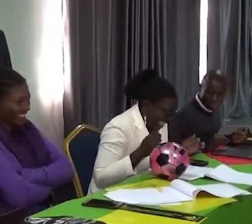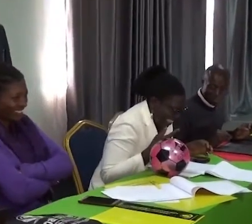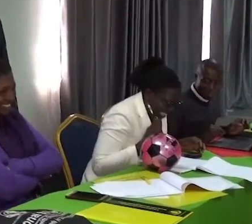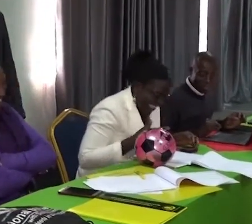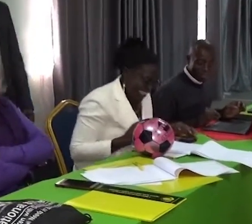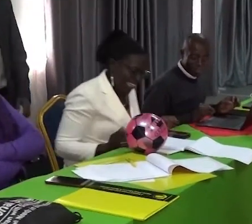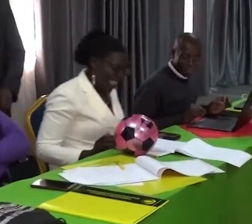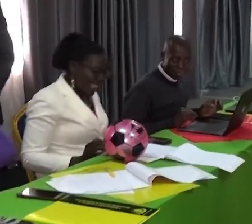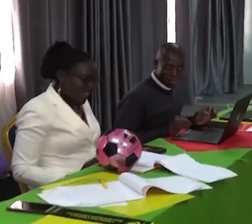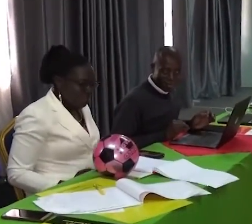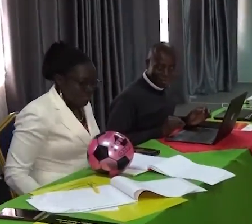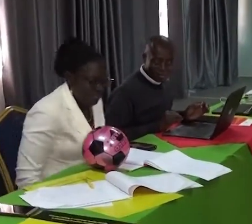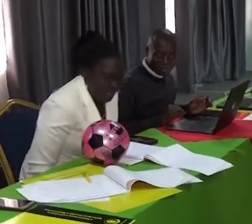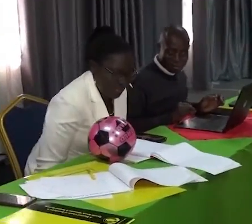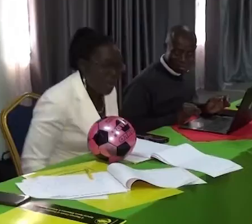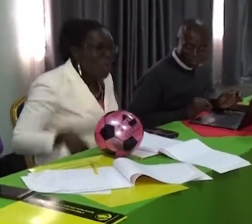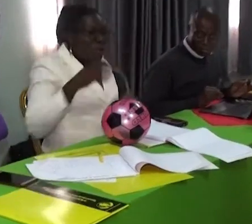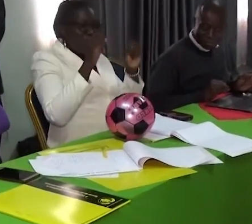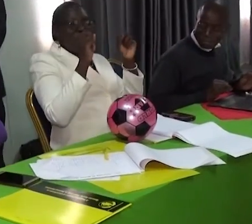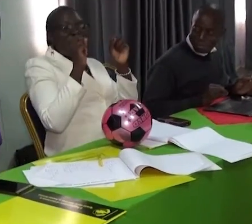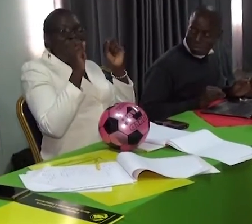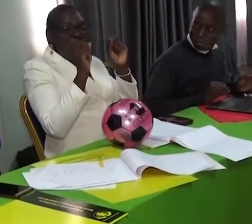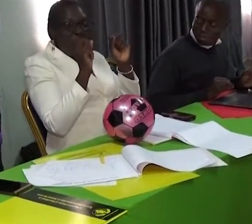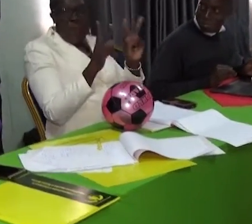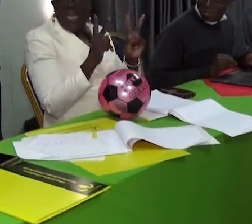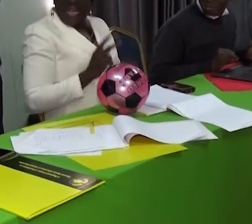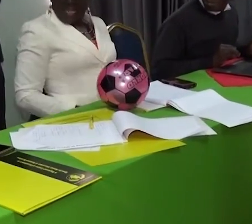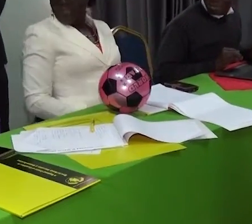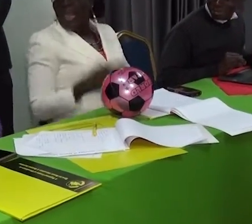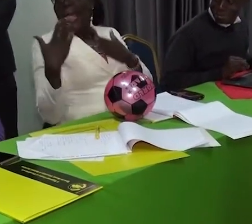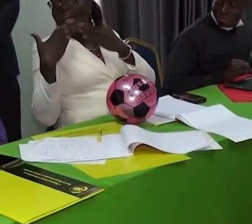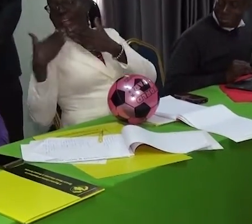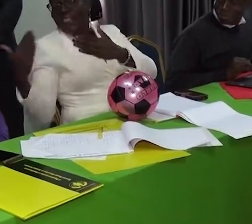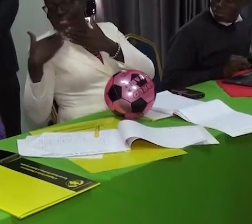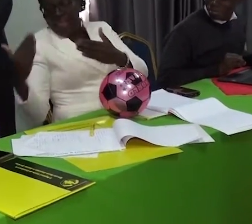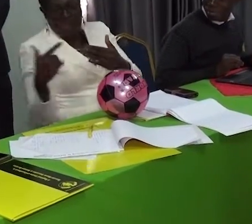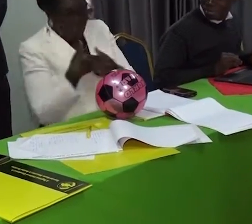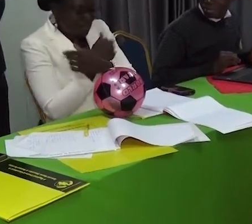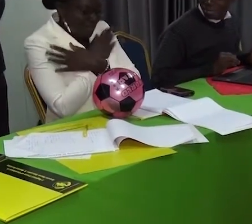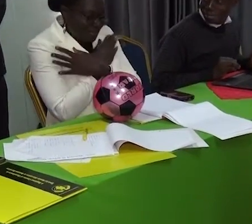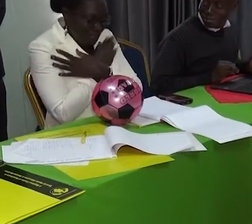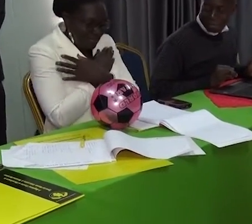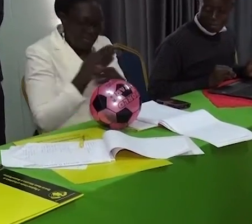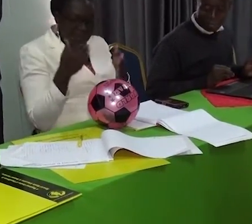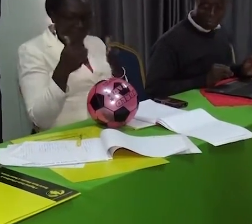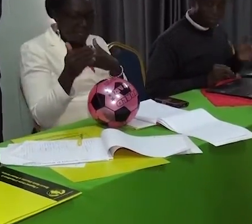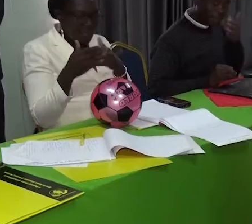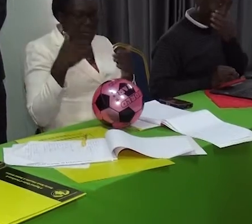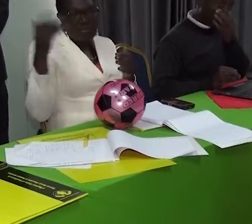She was very tricky, yeah? She told us she wants to throw it very far. Okay. Thank you very much,